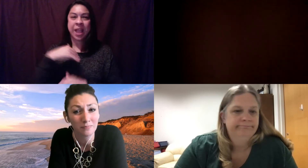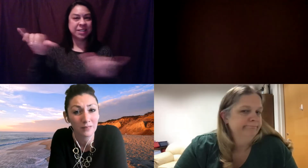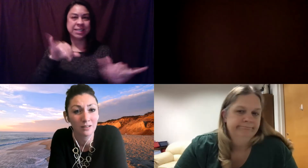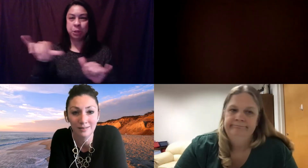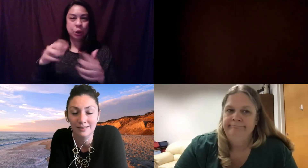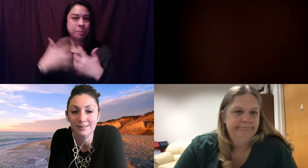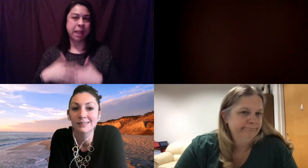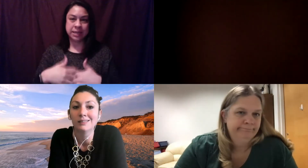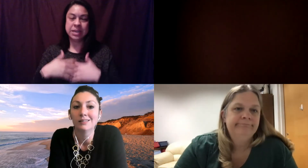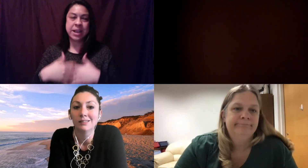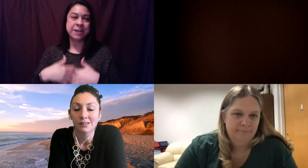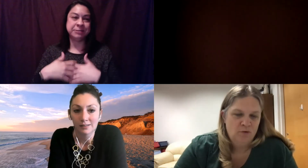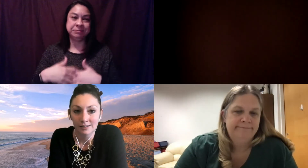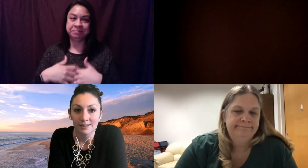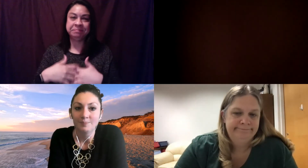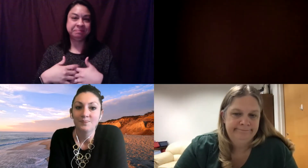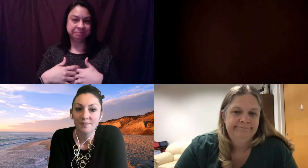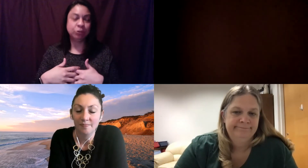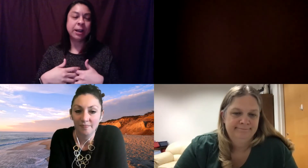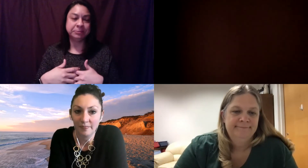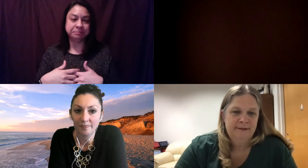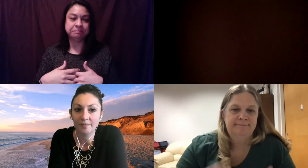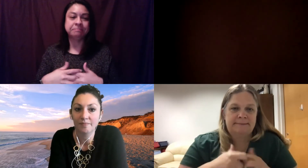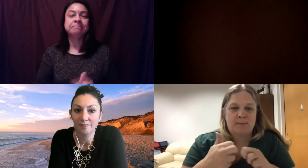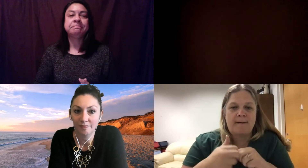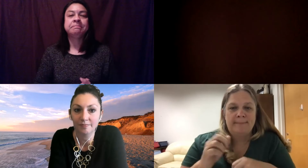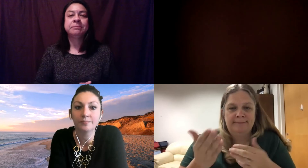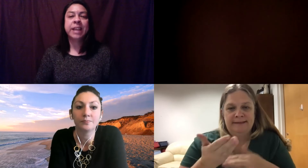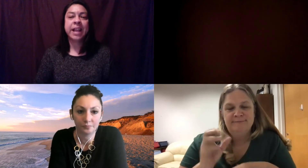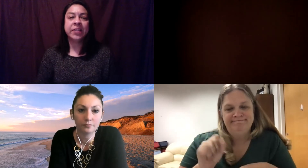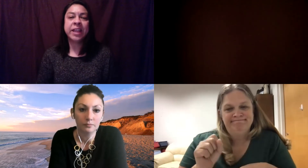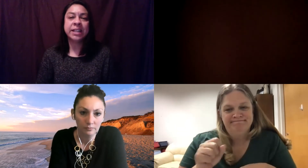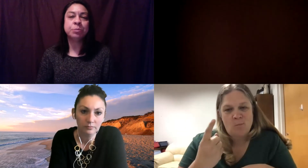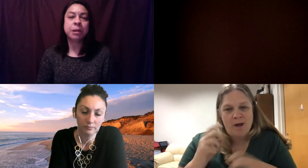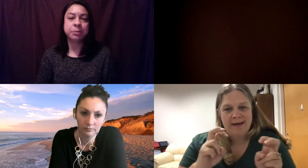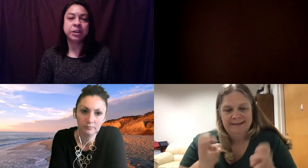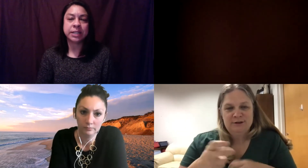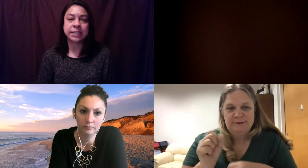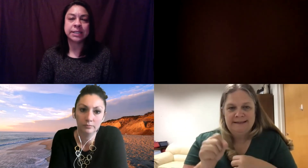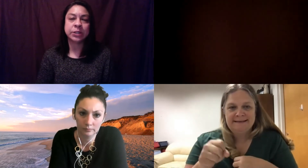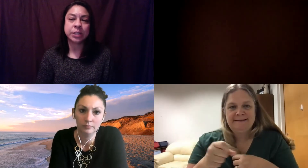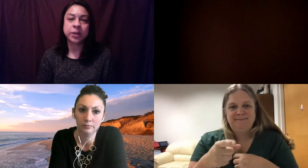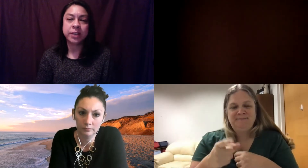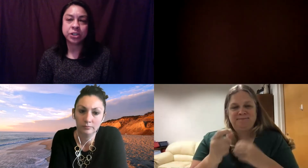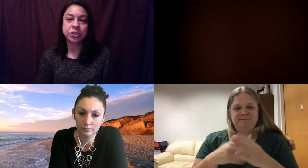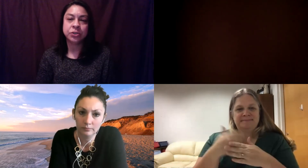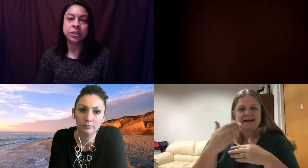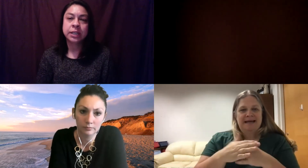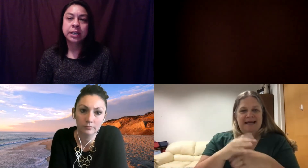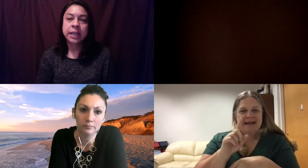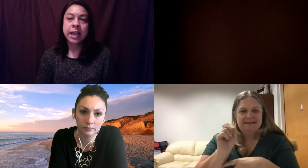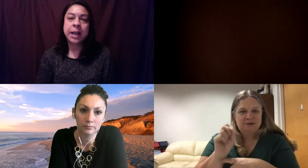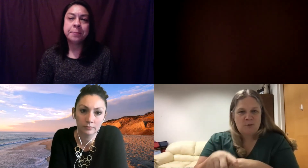mechanism. No, right. Yeah, that is a problem here in Texas. So that's one of the